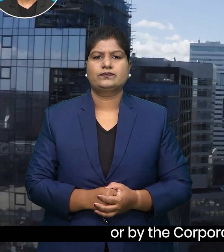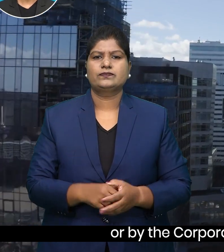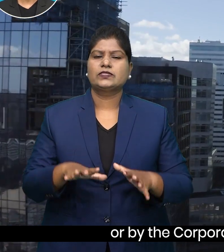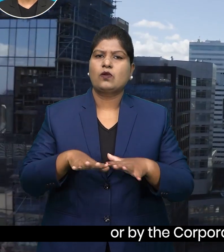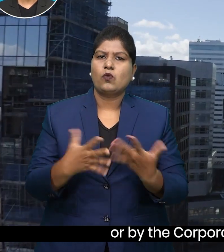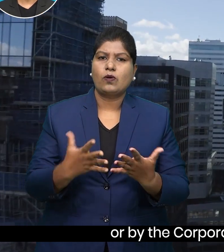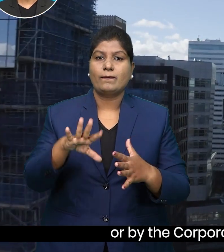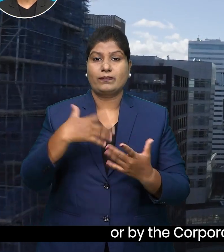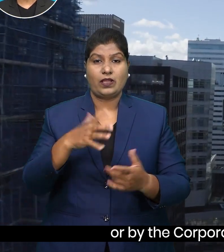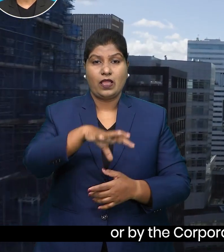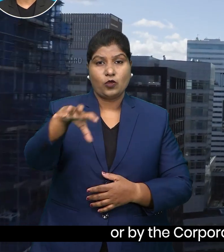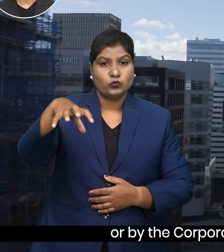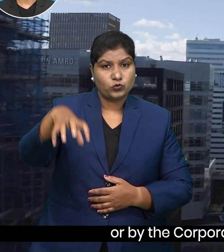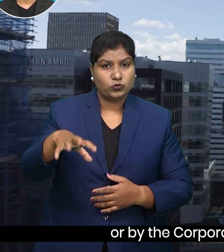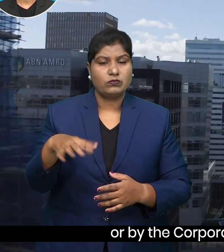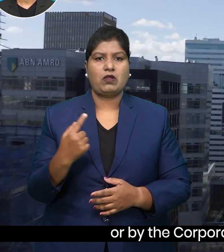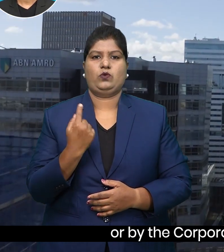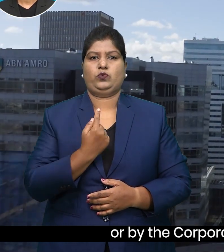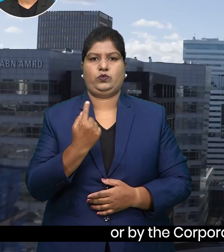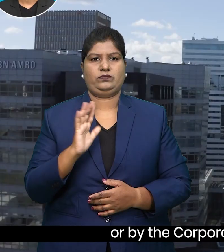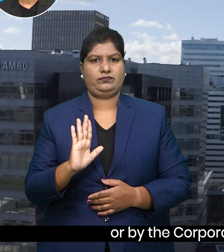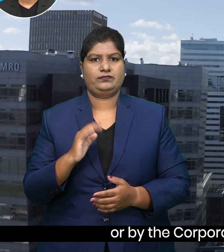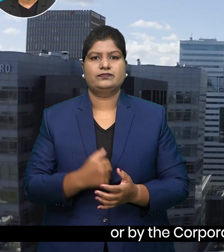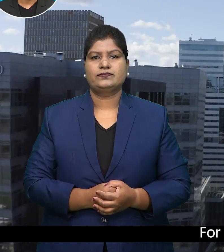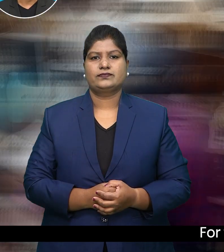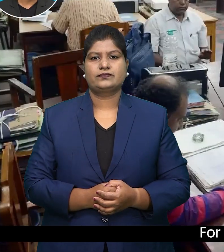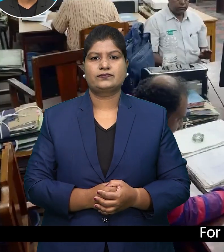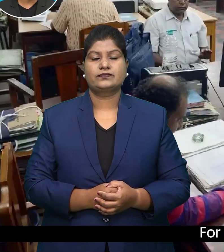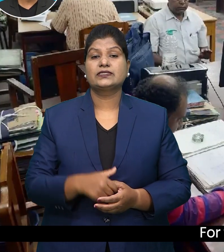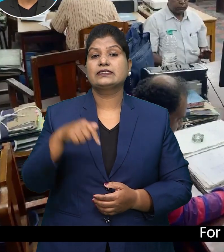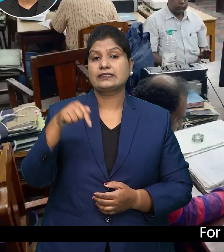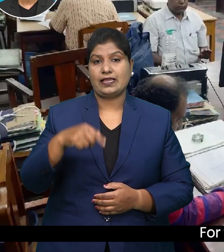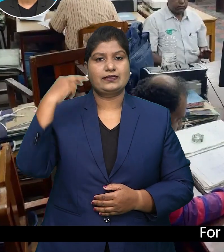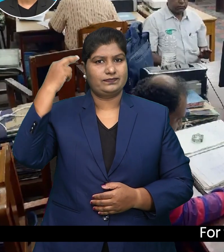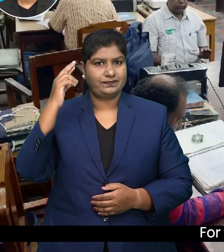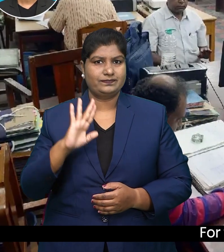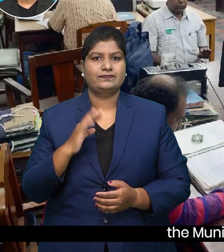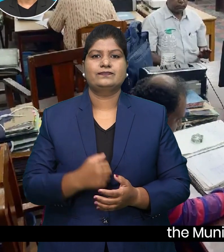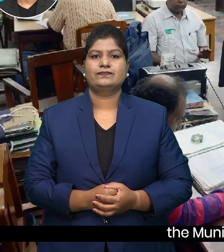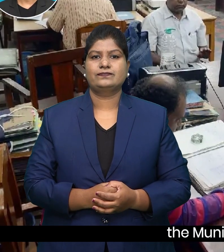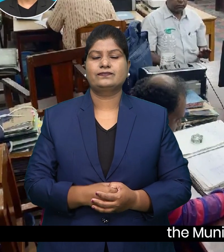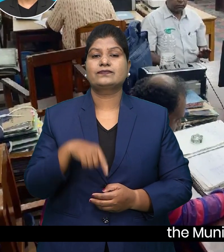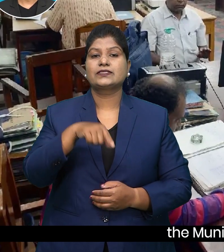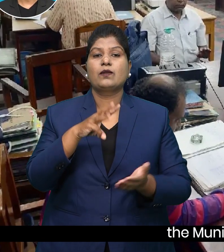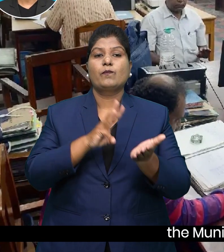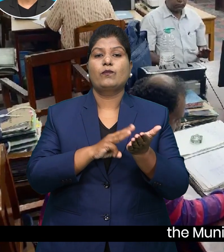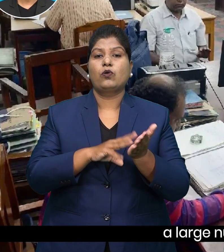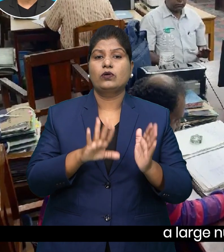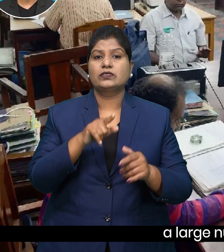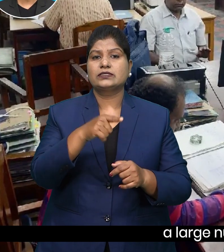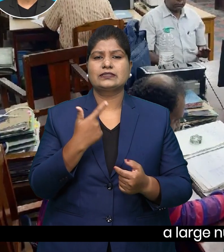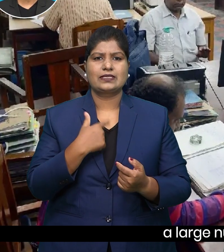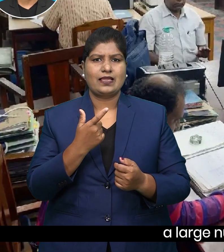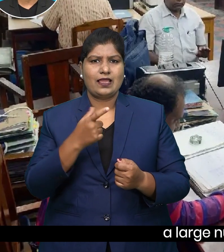or by the corporators or councillors alone. For this purpose, the municipalities employ